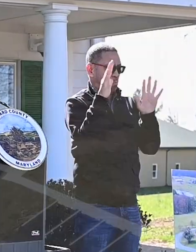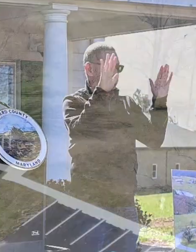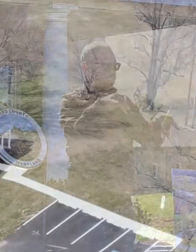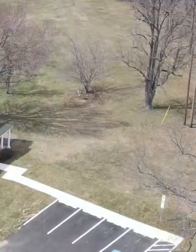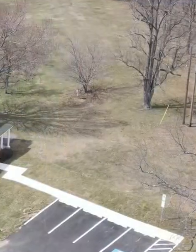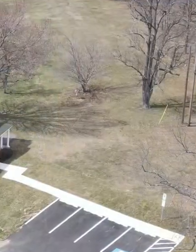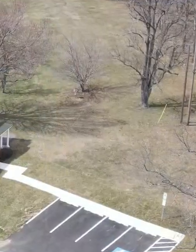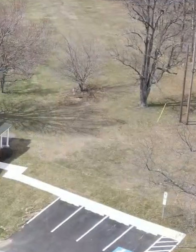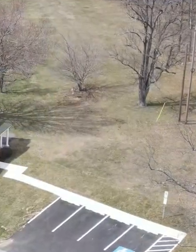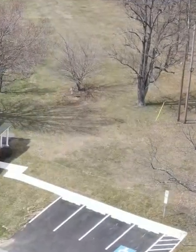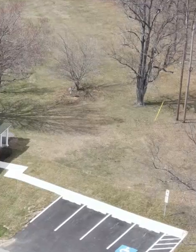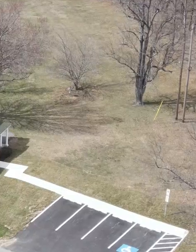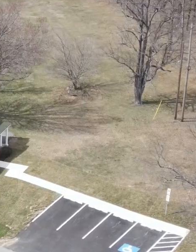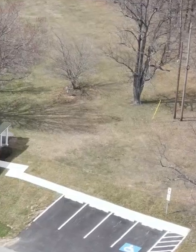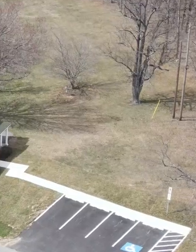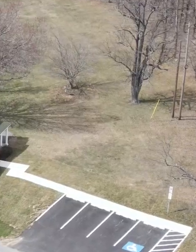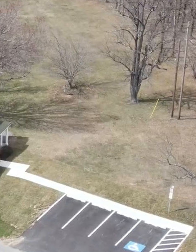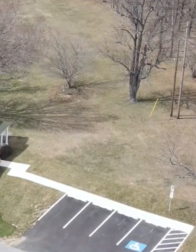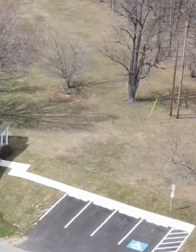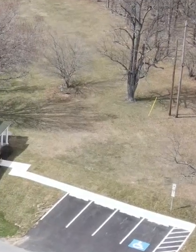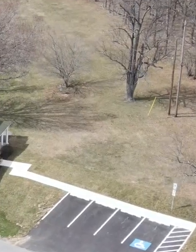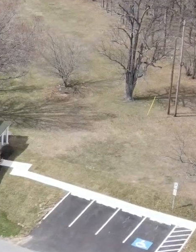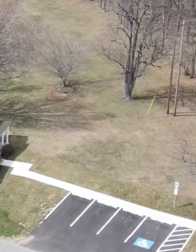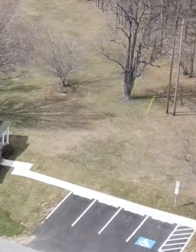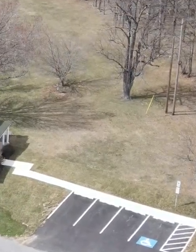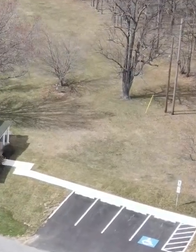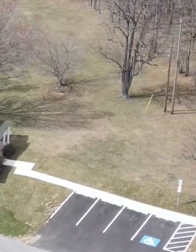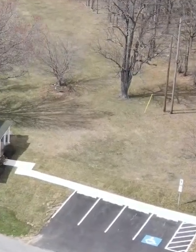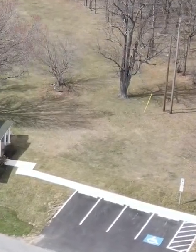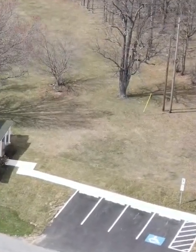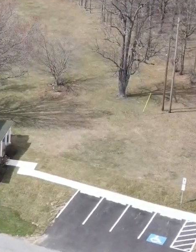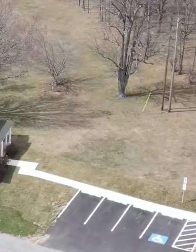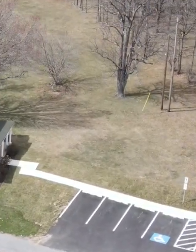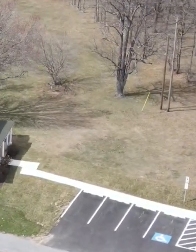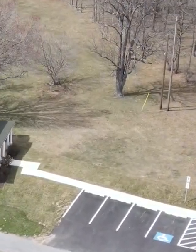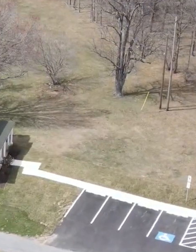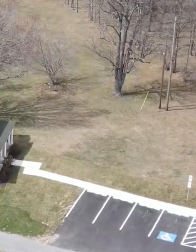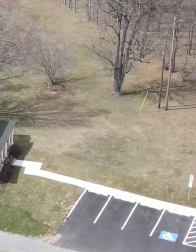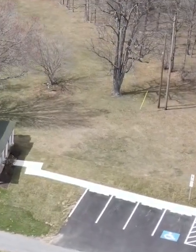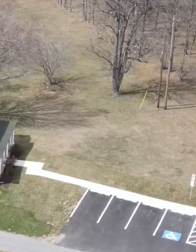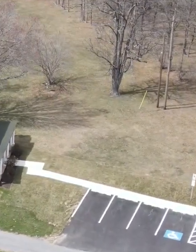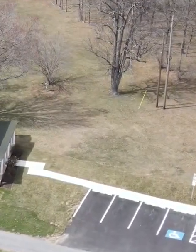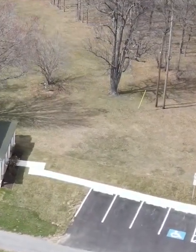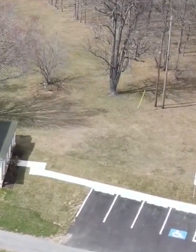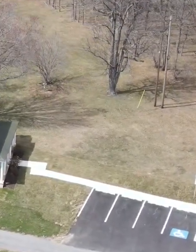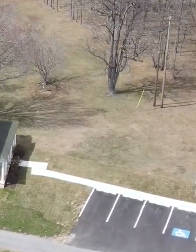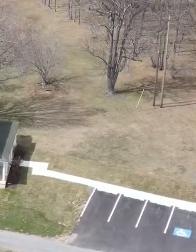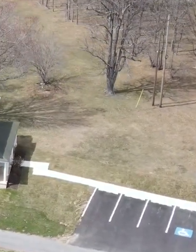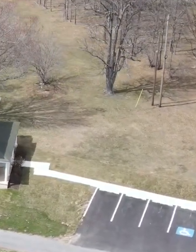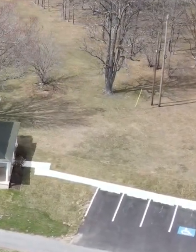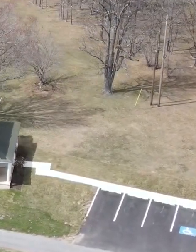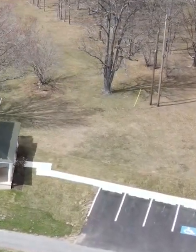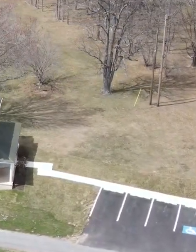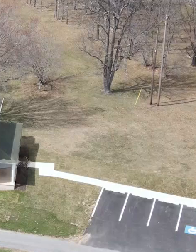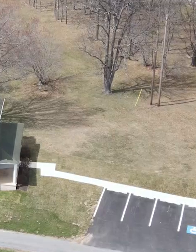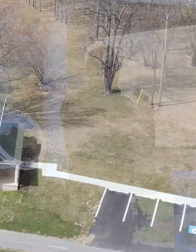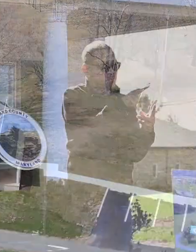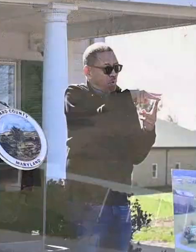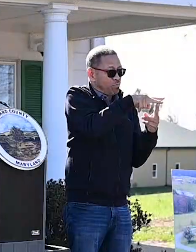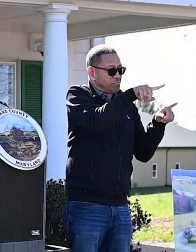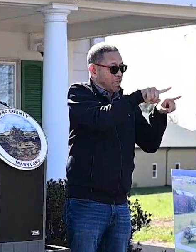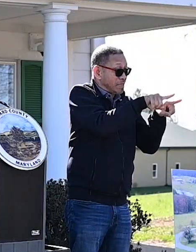that's great. Now, since becoming your Howard County Executive, we have prioritized the needs of our agricultural community, both